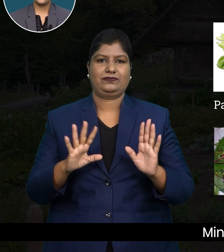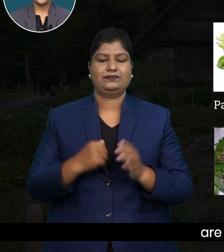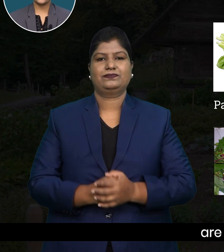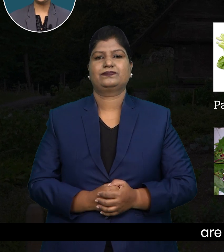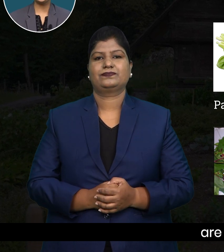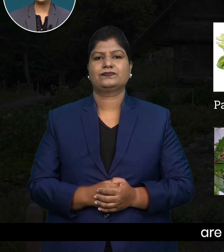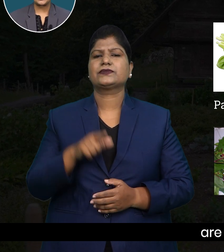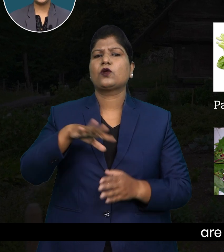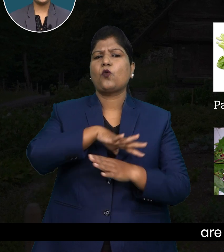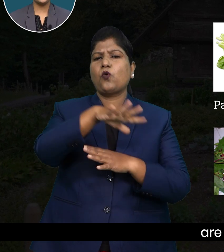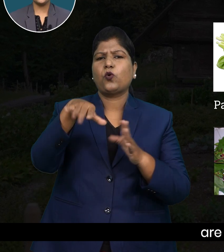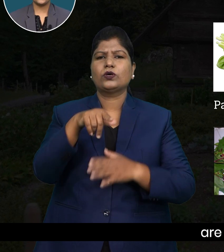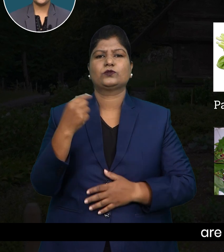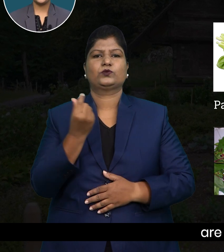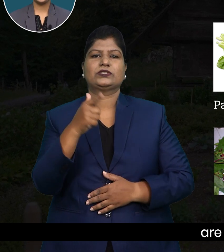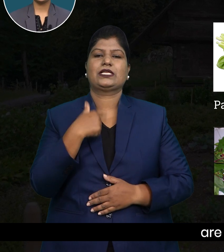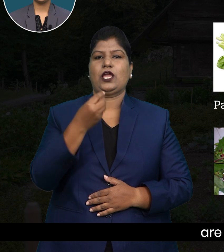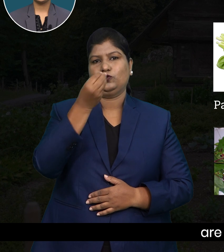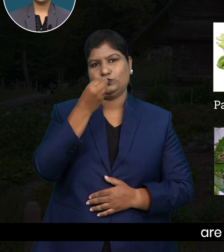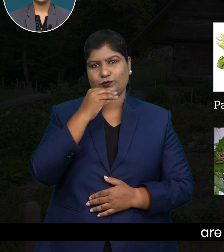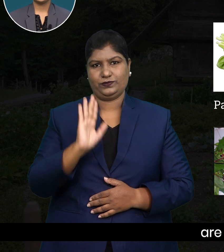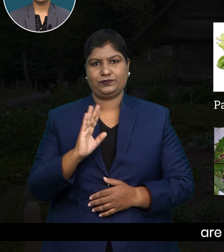etc. are used as food.